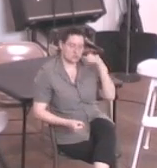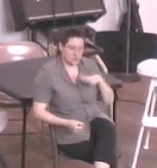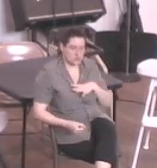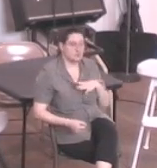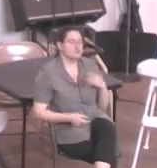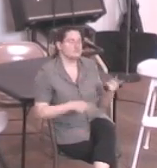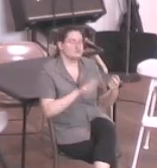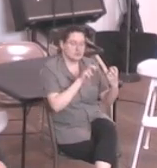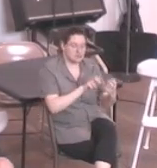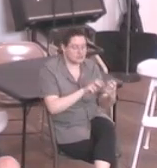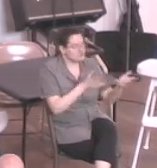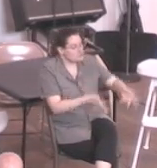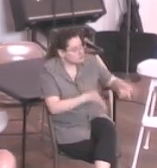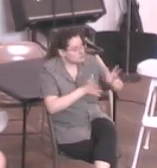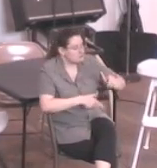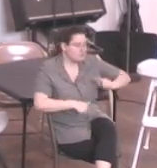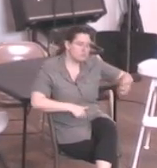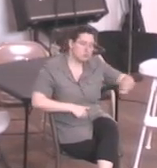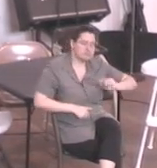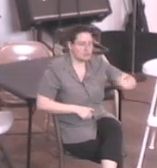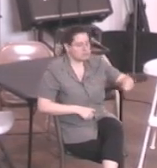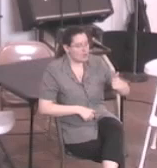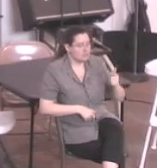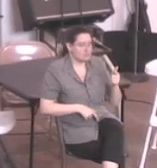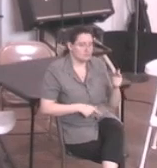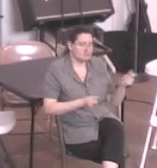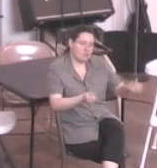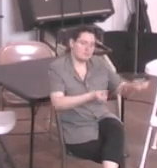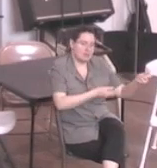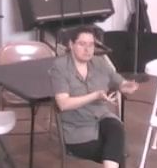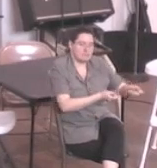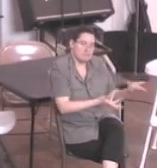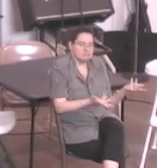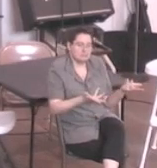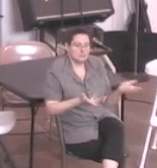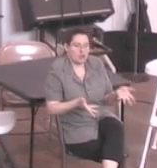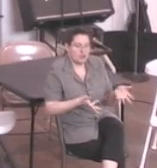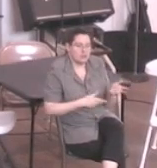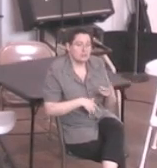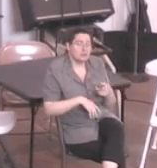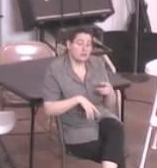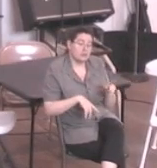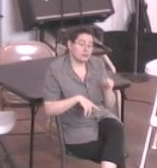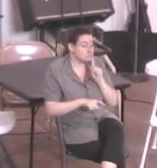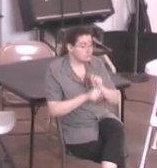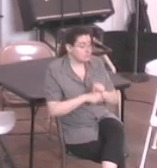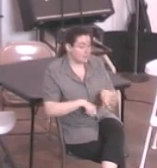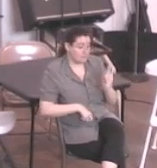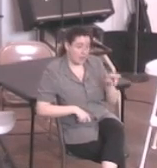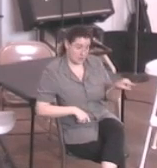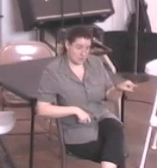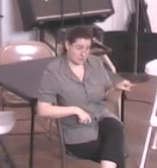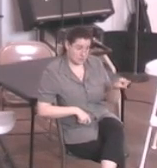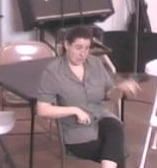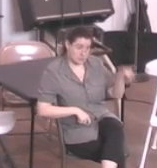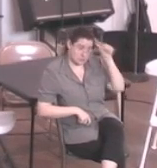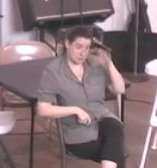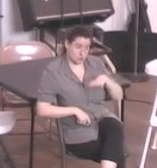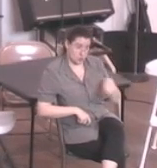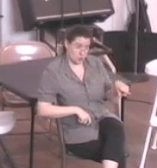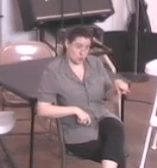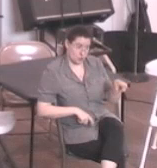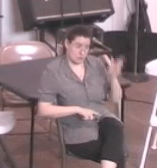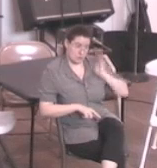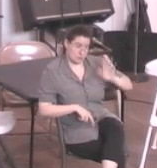and we're sharing back and forth of what things are going on. And come to find out, this dude was